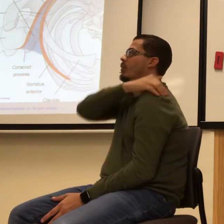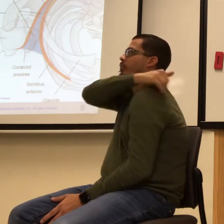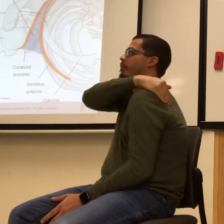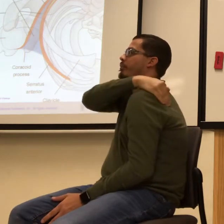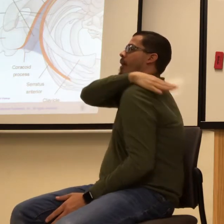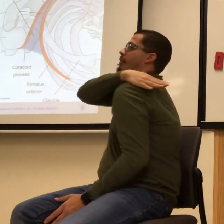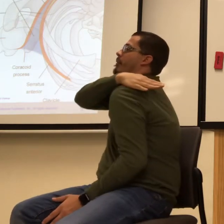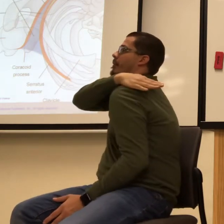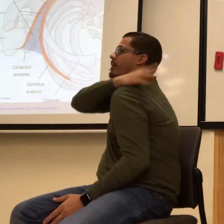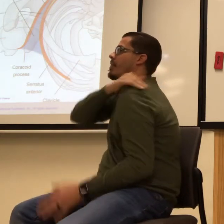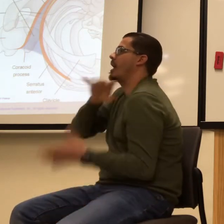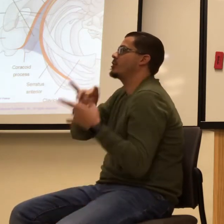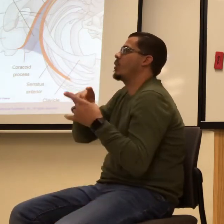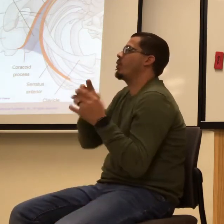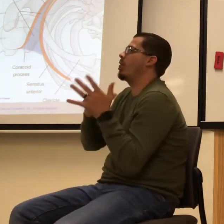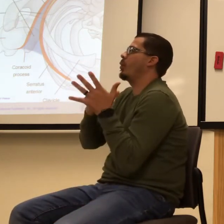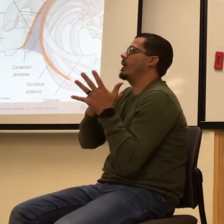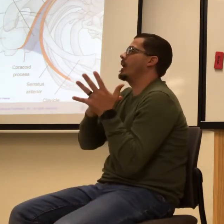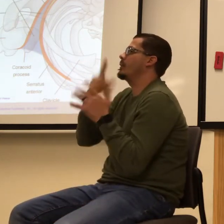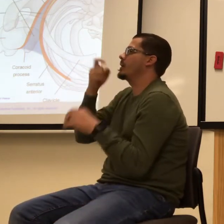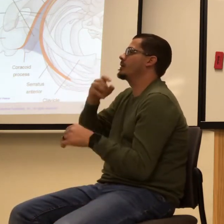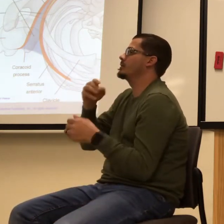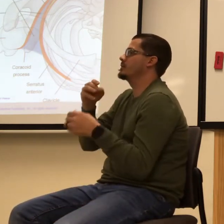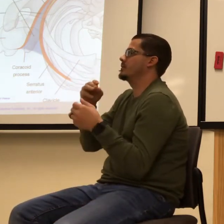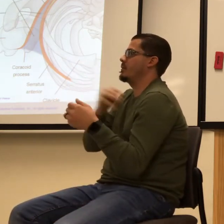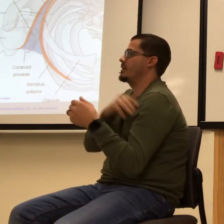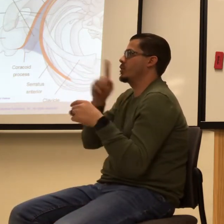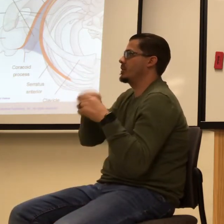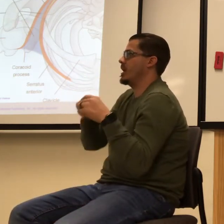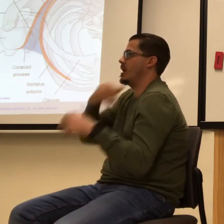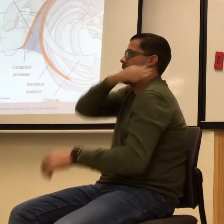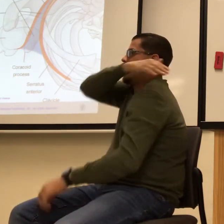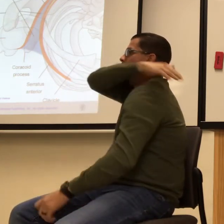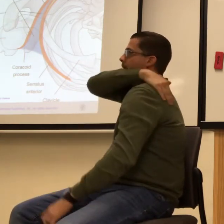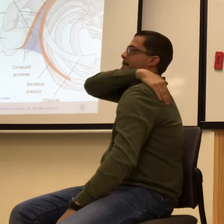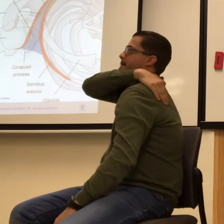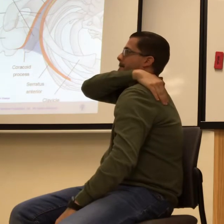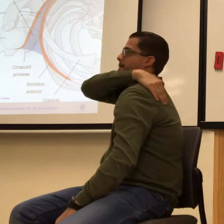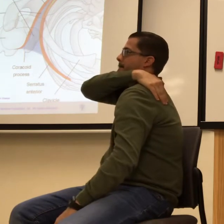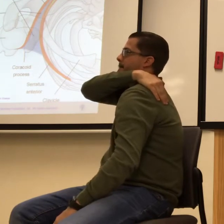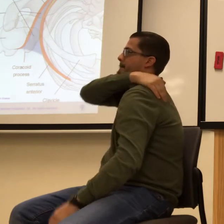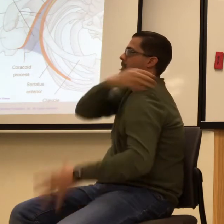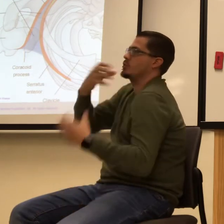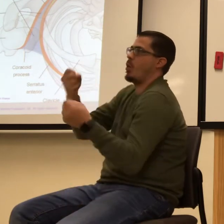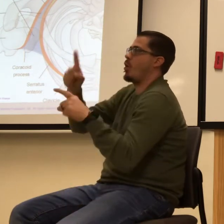loses its integrity because the muscle can't hold it on to your back anymore.